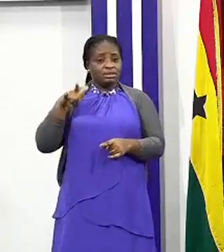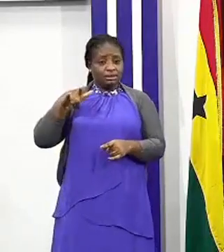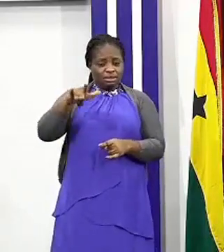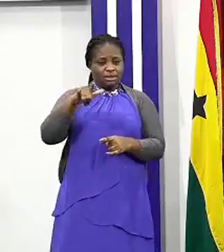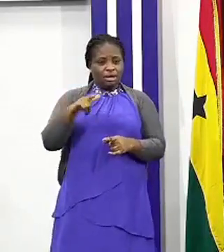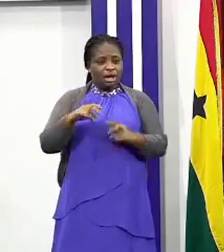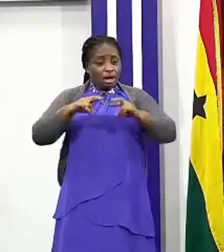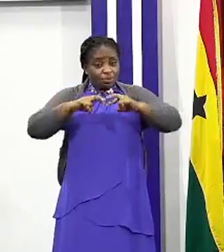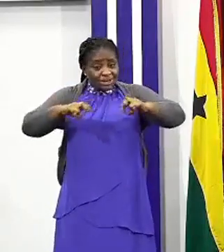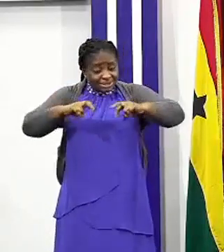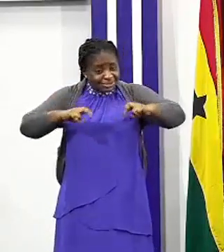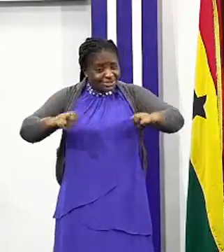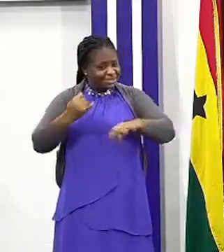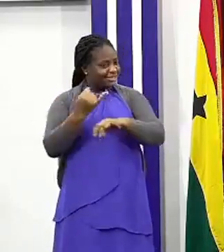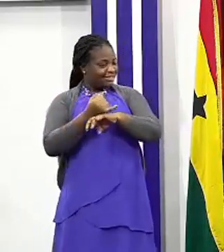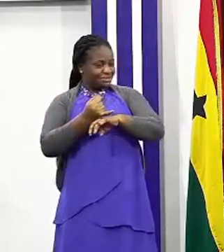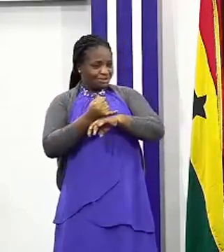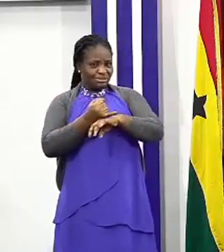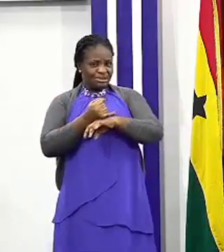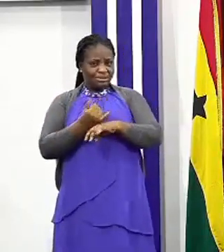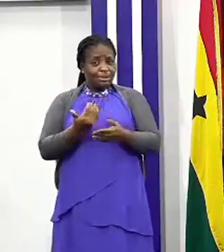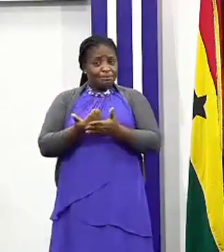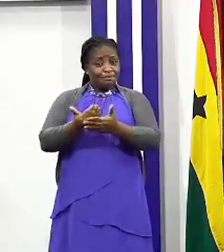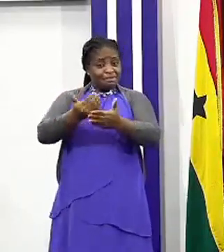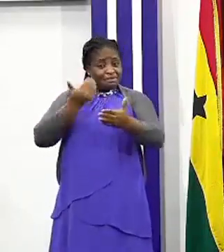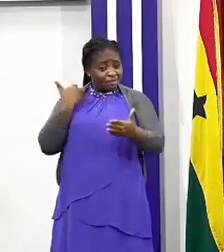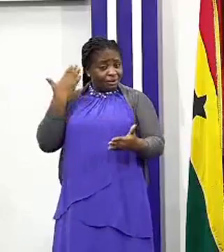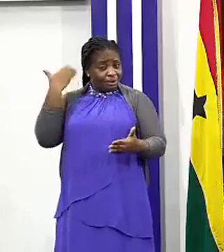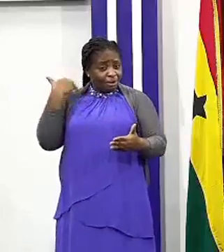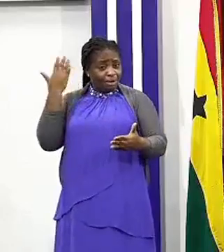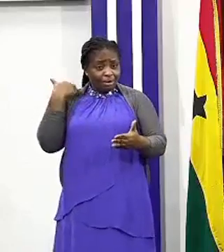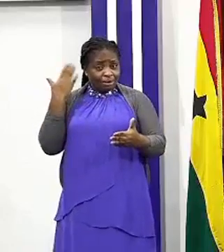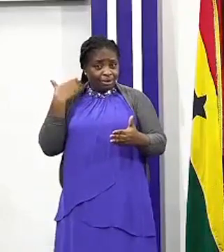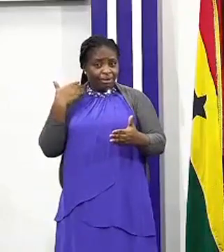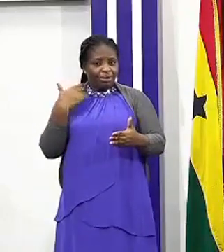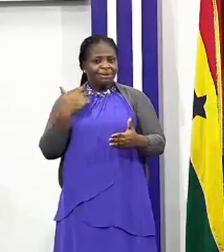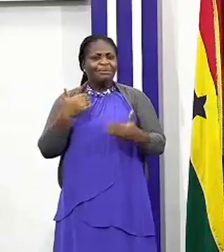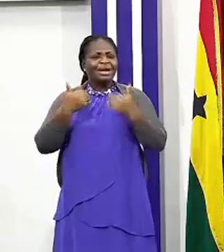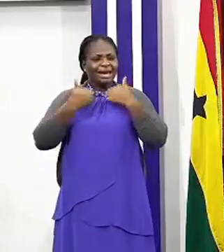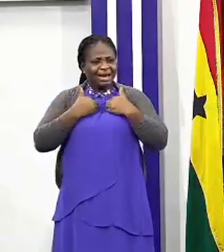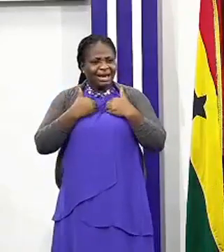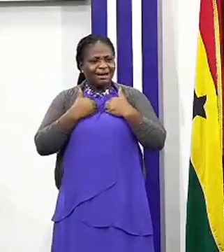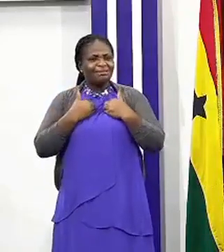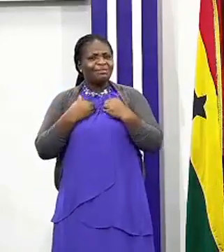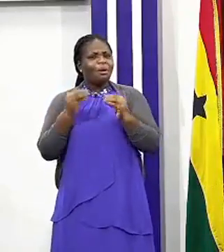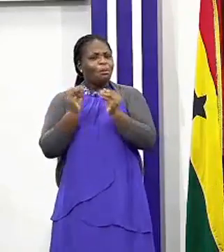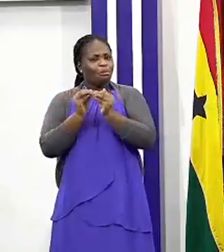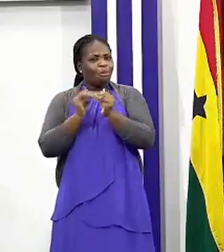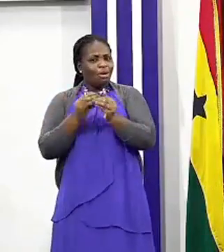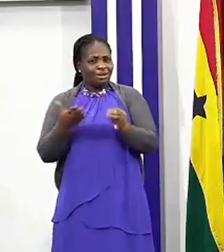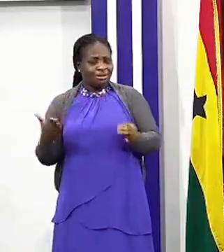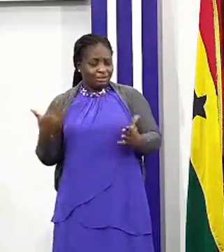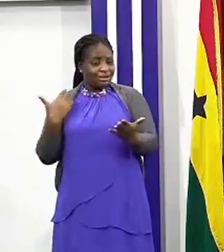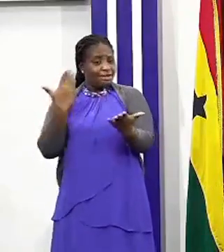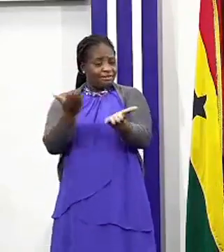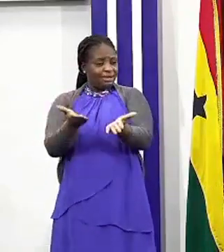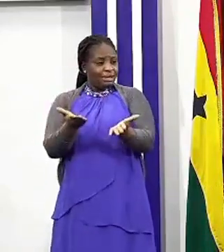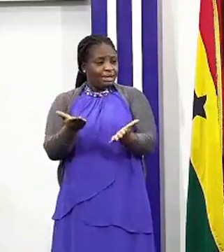research institutions. So before the outbreak, we had supplies available. And in fact,